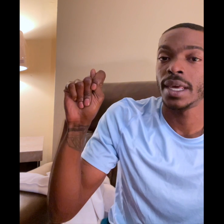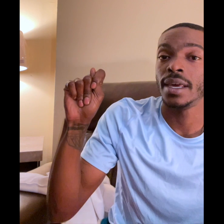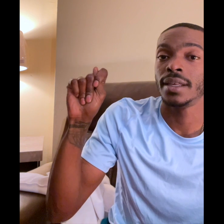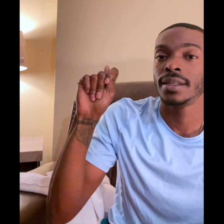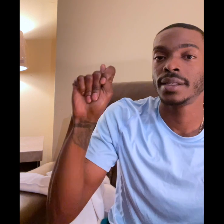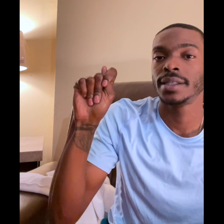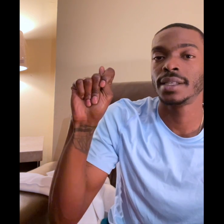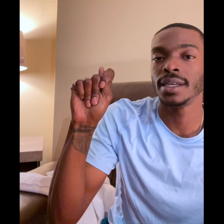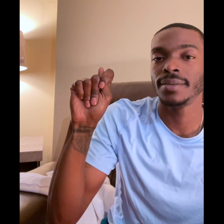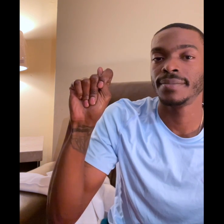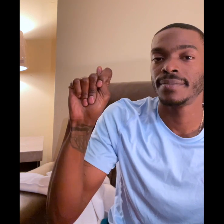And T.